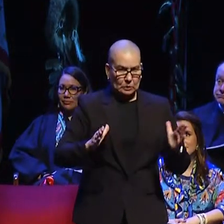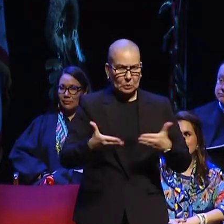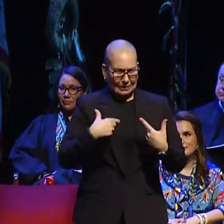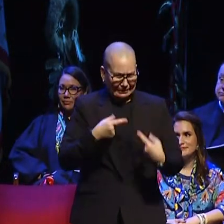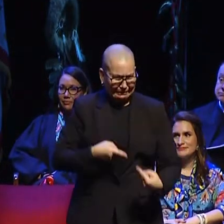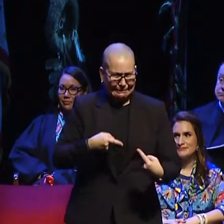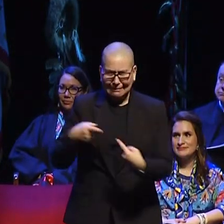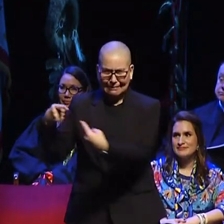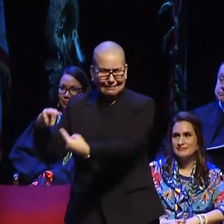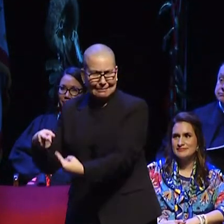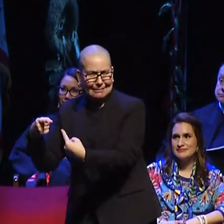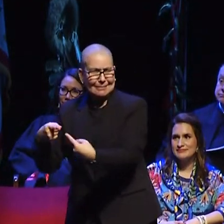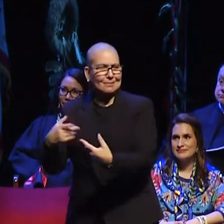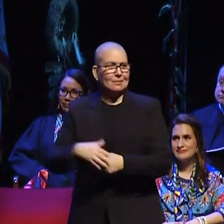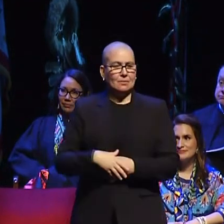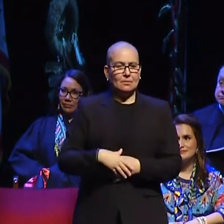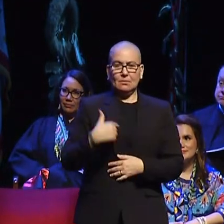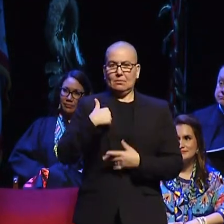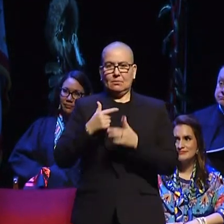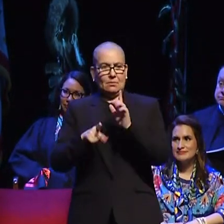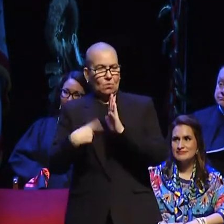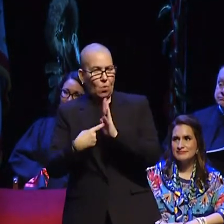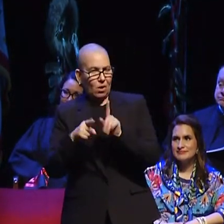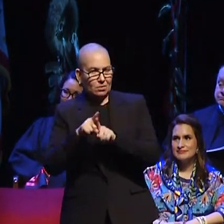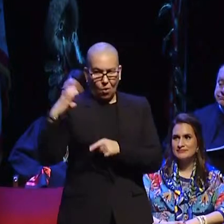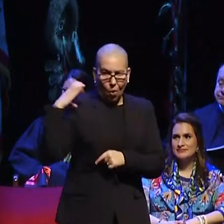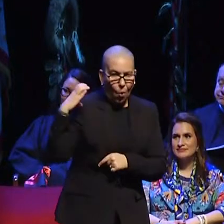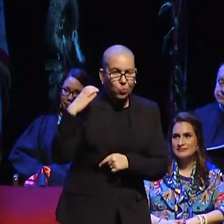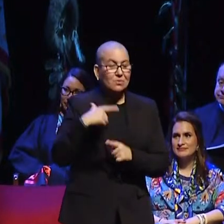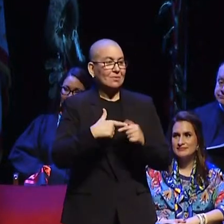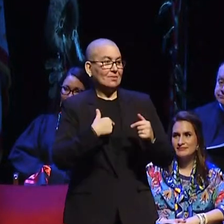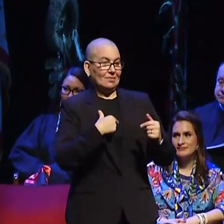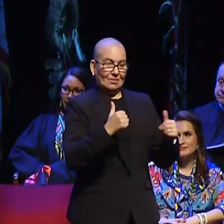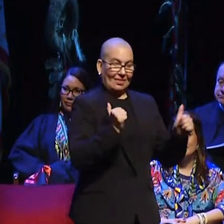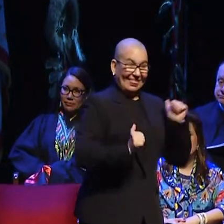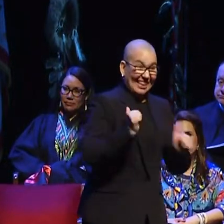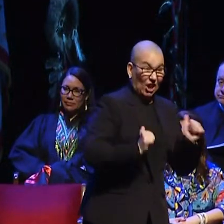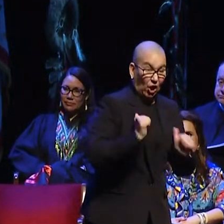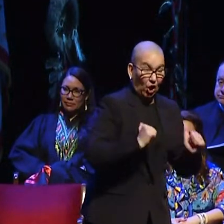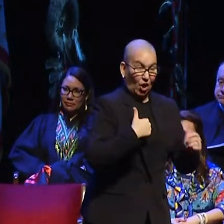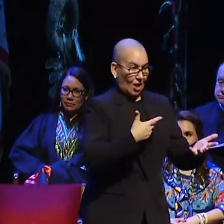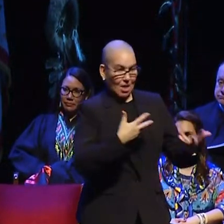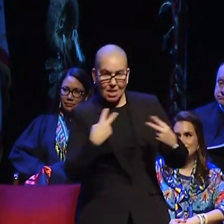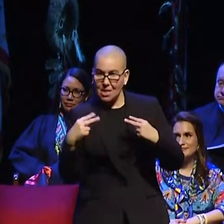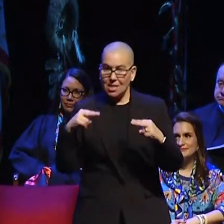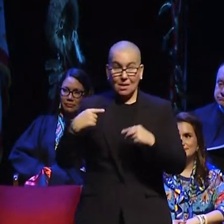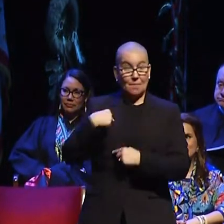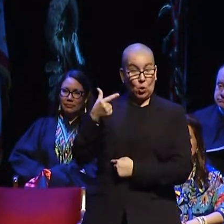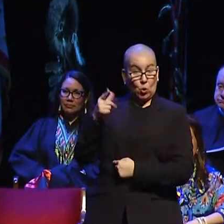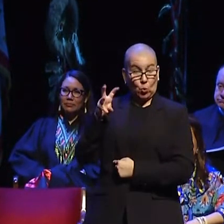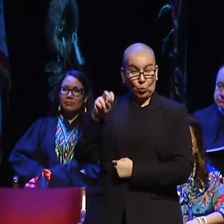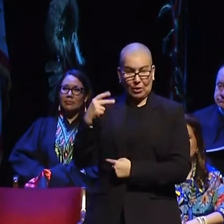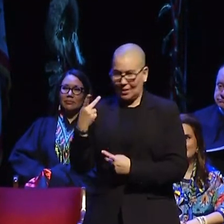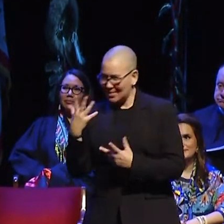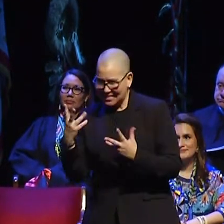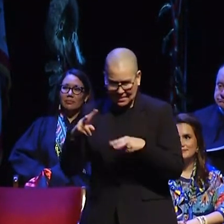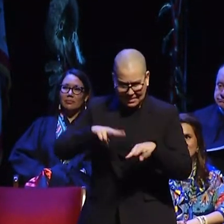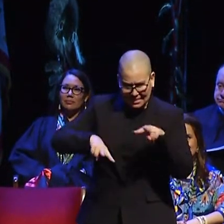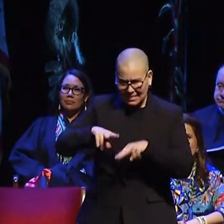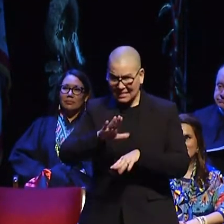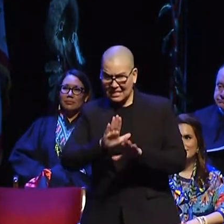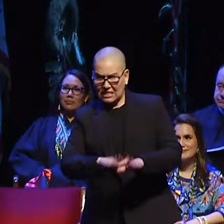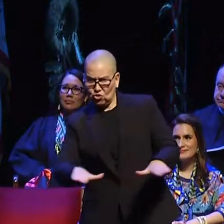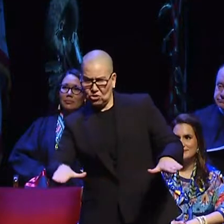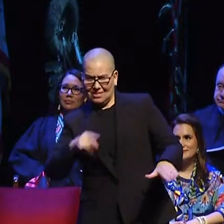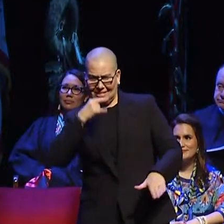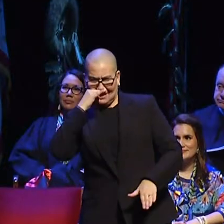organizing dances or directing plays, Gwen and I got to know our students deeply, and we understood their hopes and dreams and obstacles in their lives. It